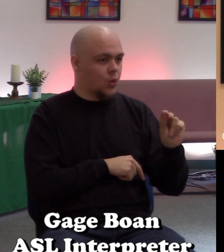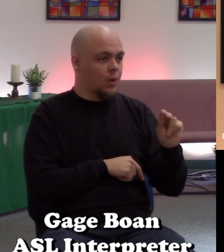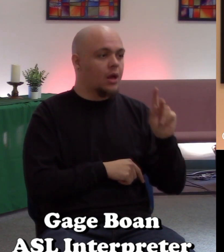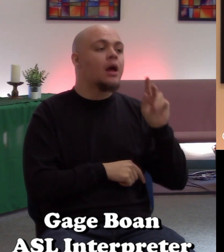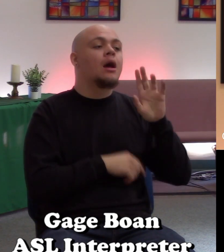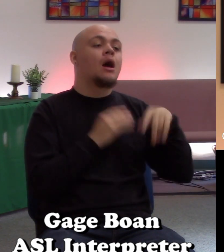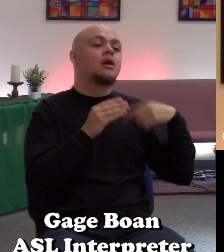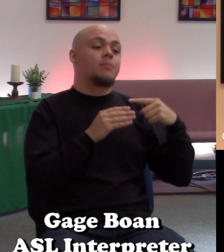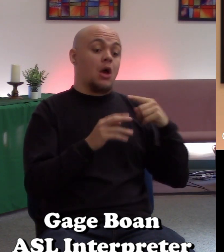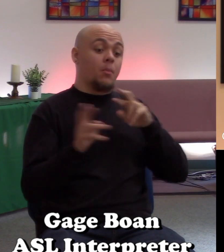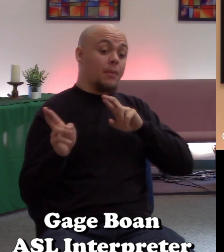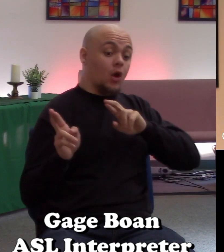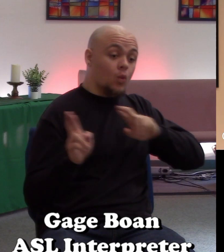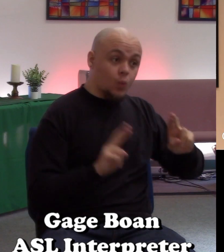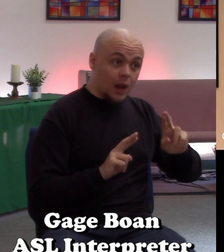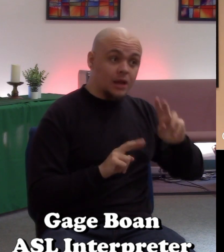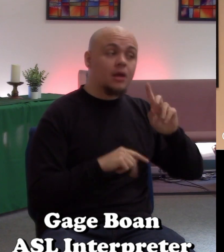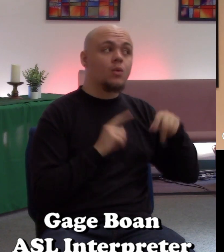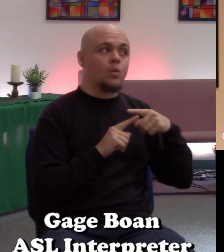for whenever the bridegroom comes back.